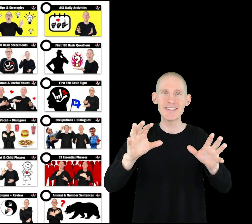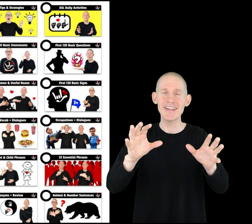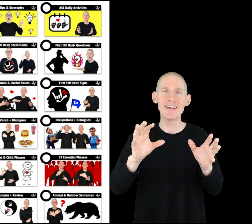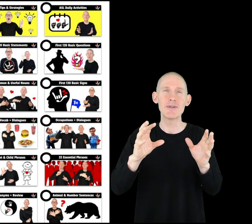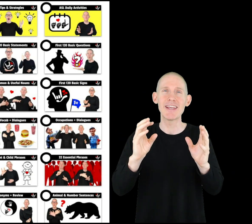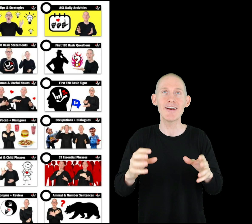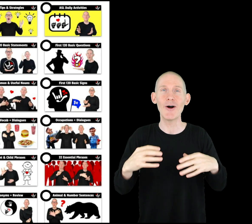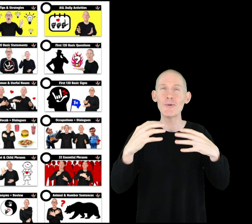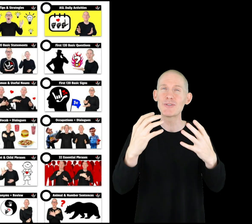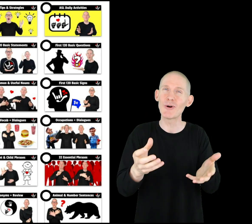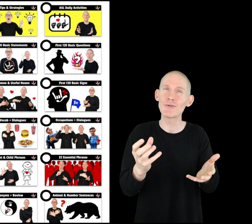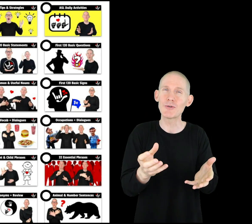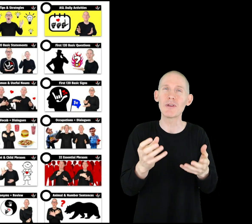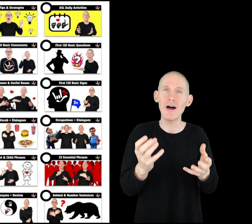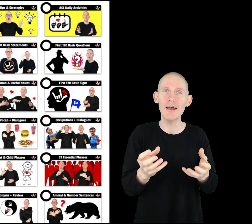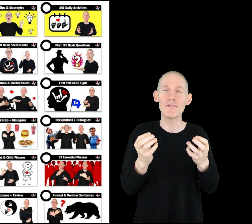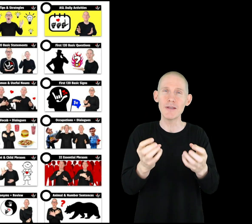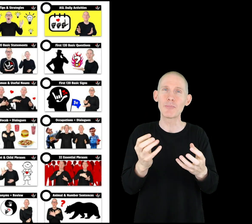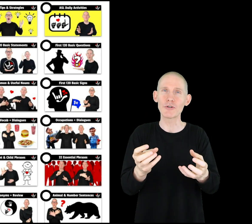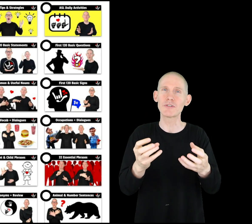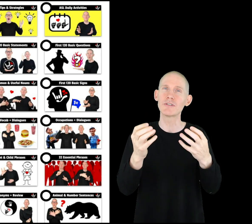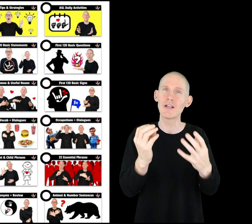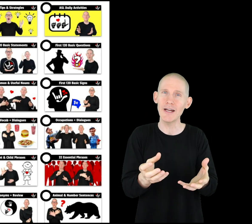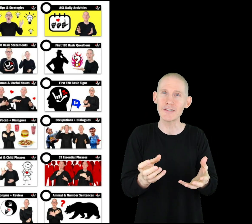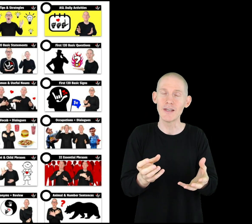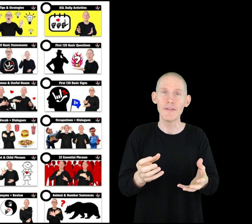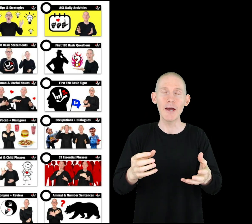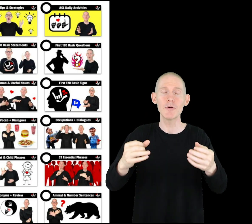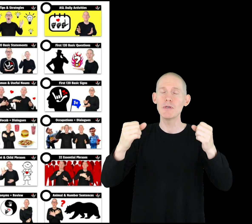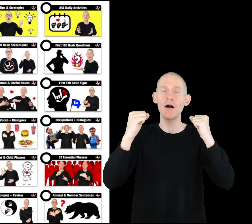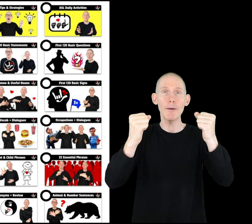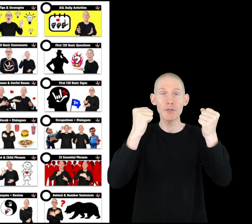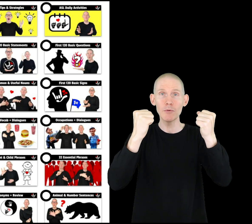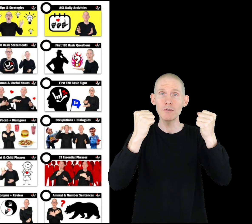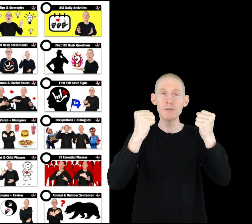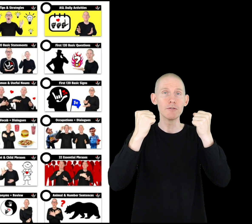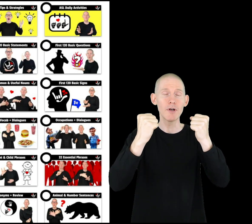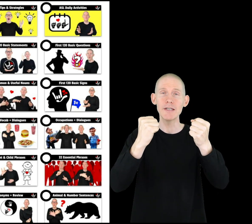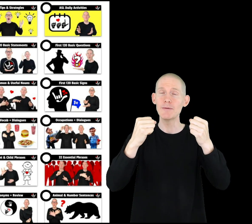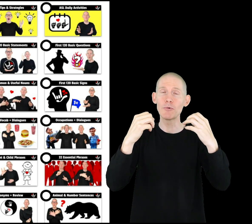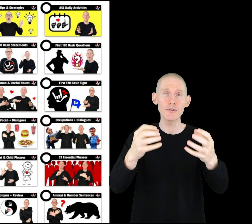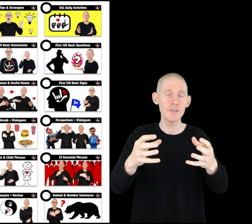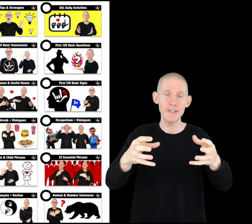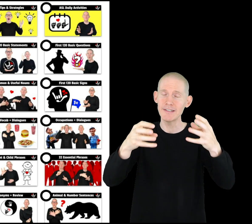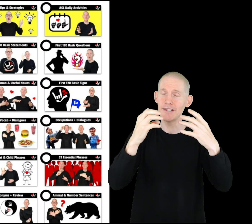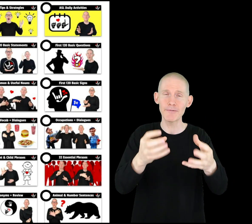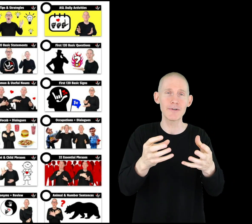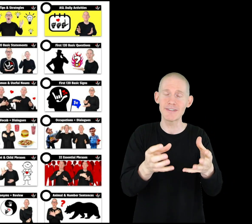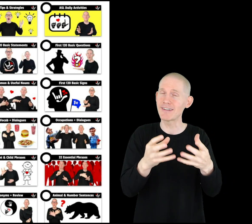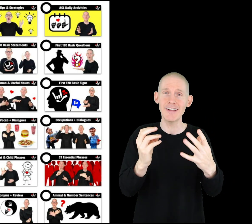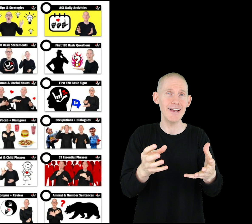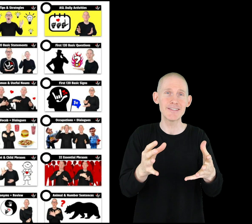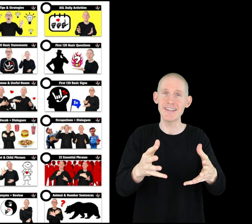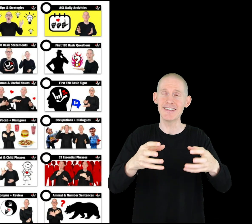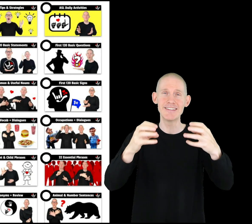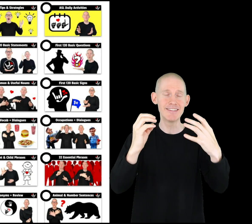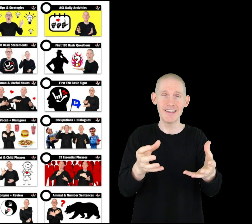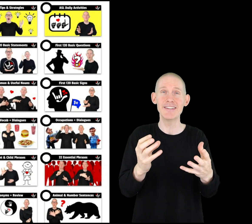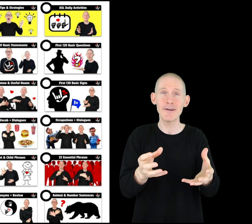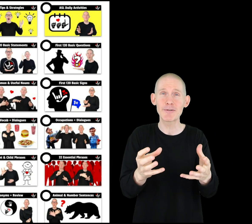you can sign the signs and also understand them when someone's signing to you. Very important. Okay, this is one of